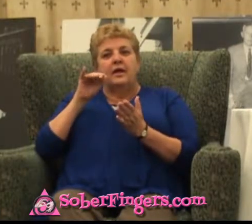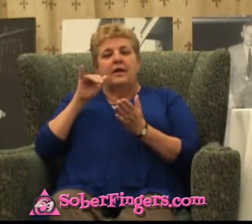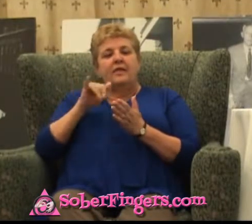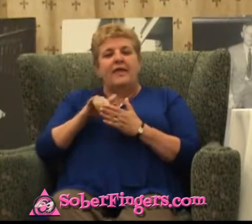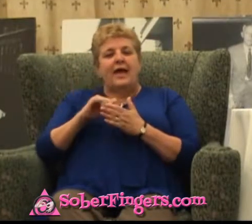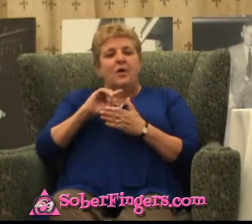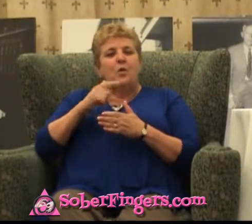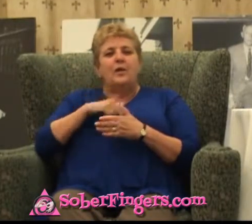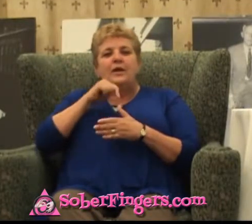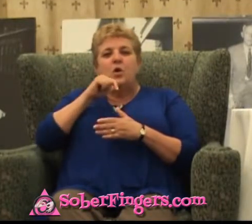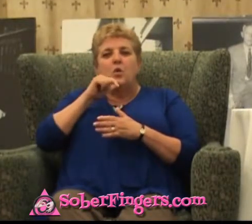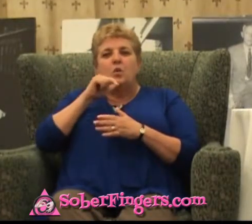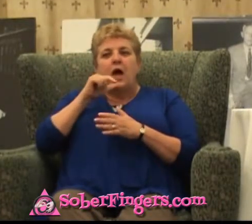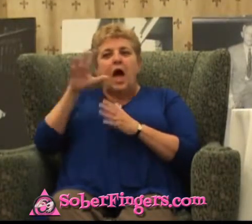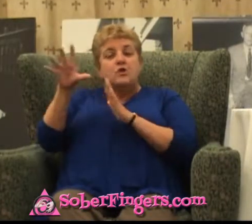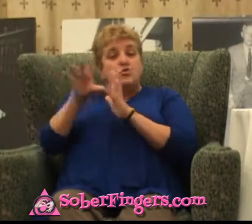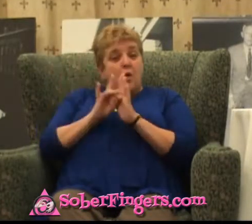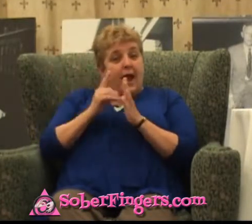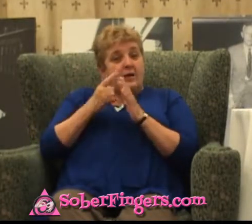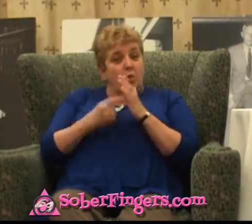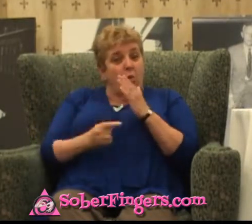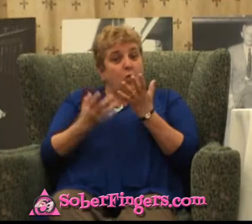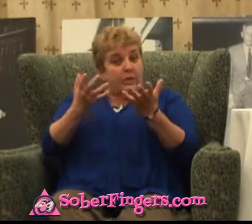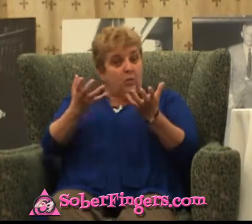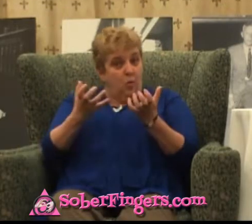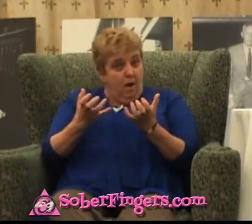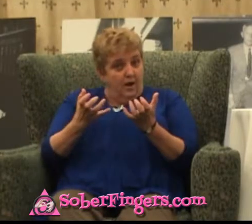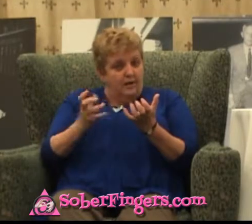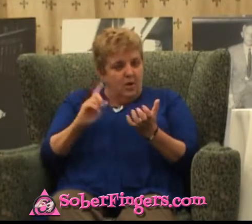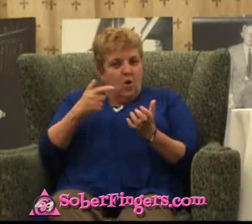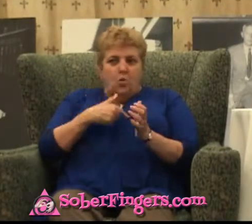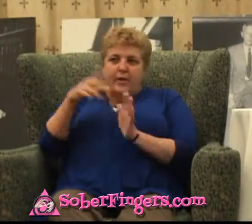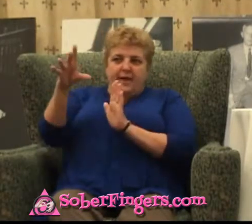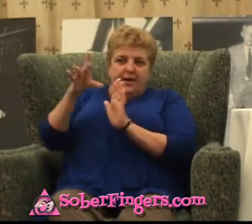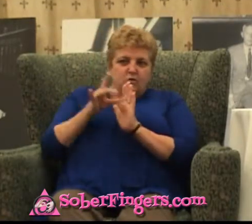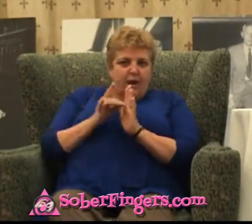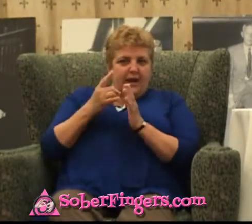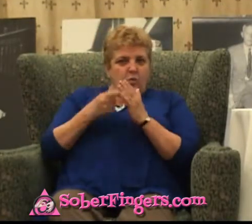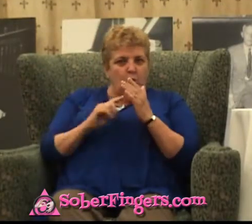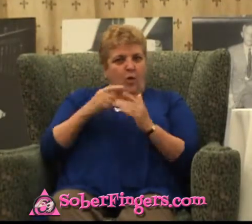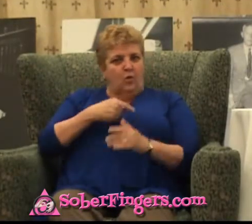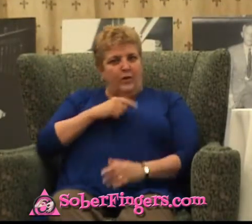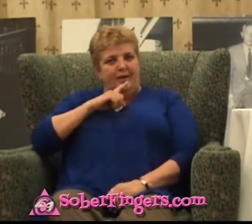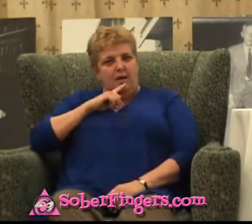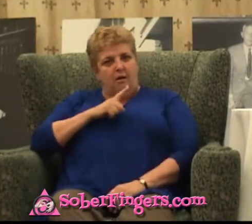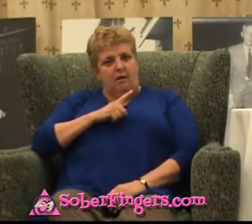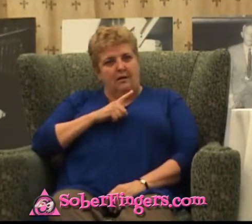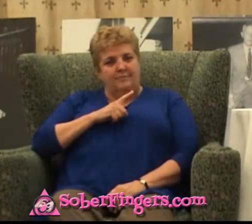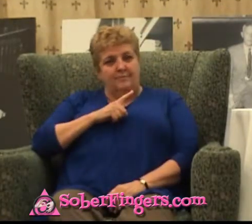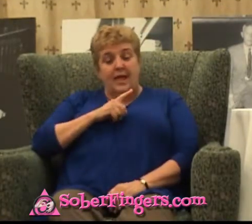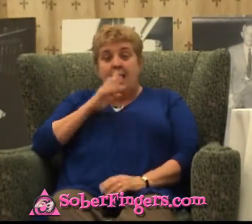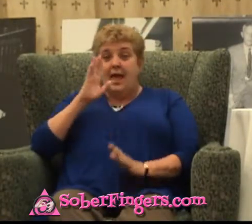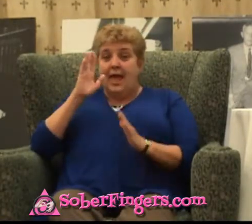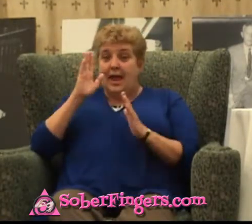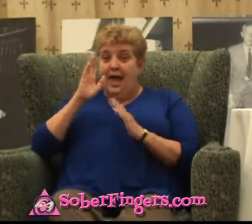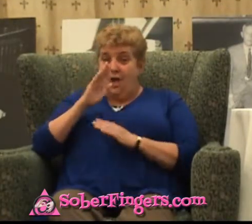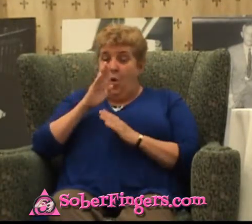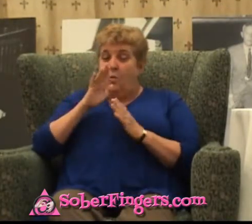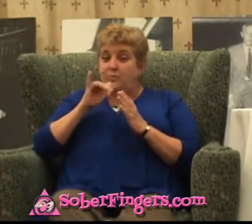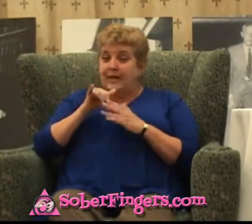we are. And I hope with all of my heart and soul today that that is the truth. Because the gentleman that came